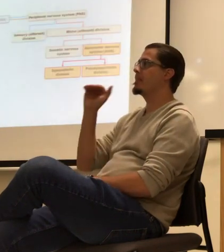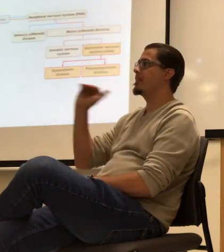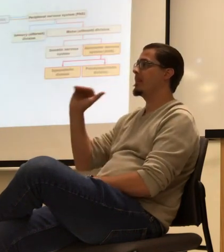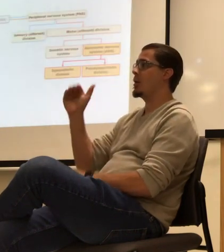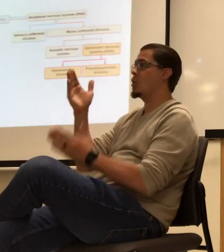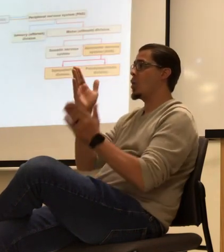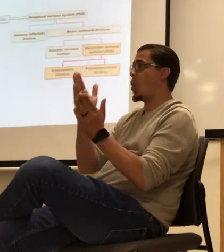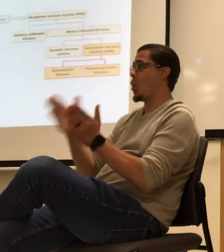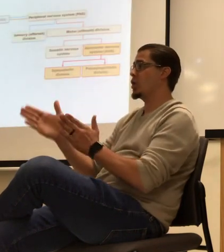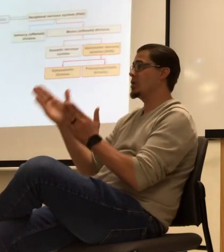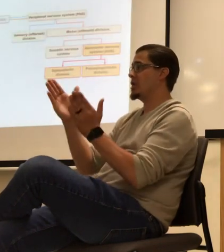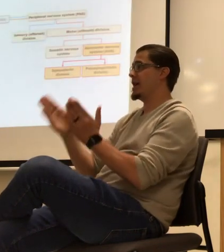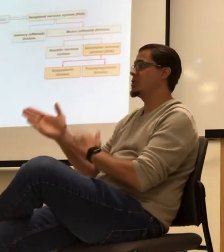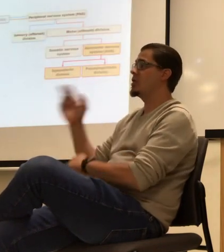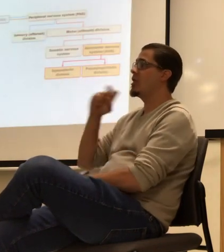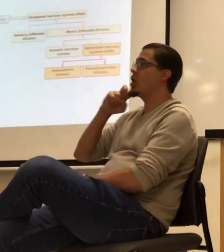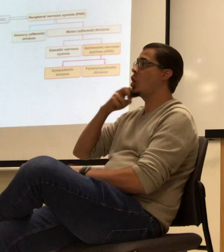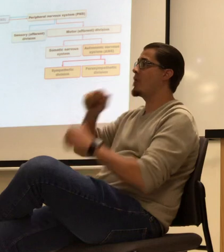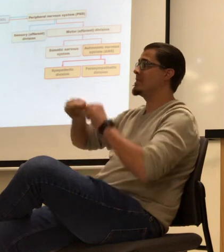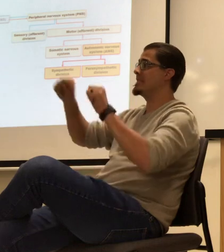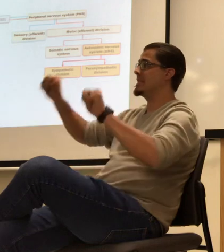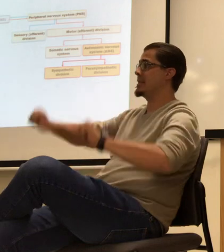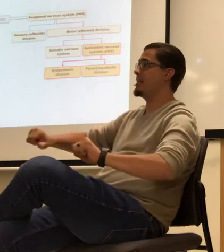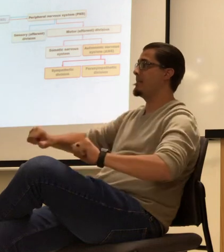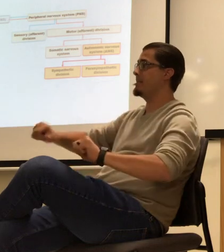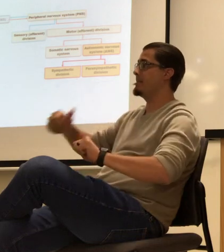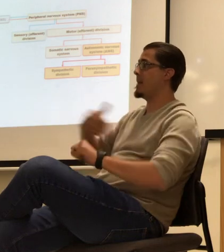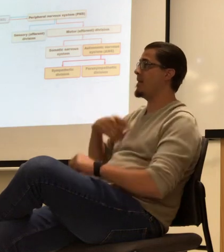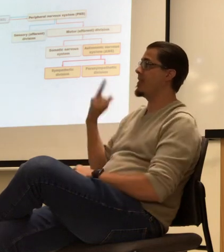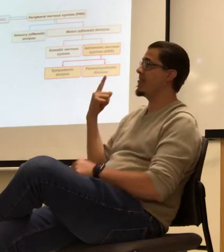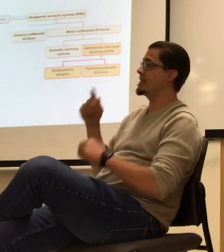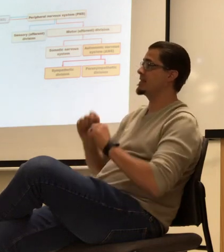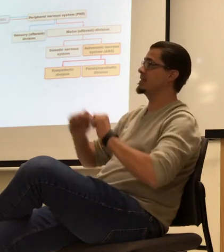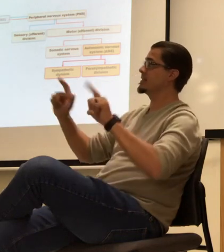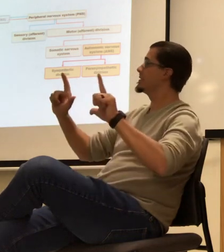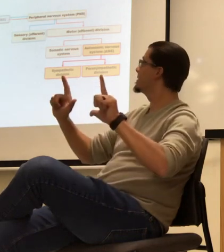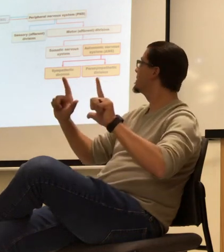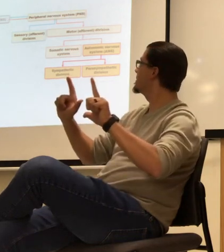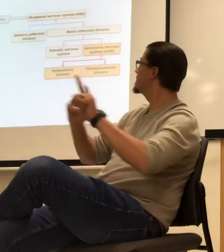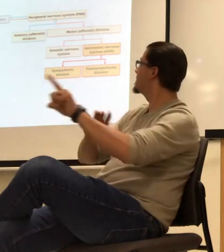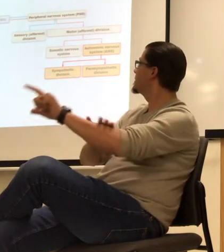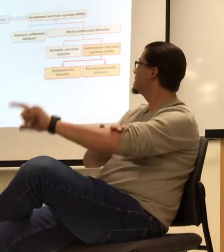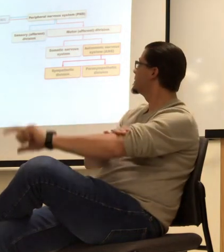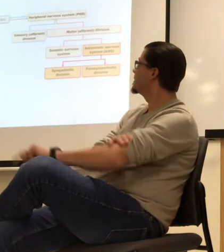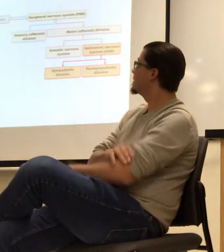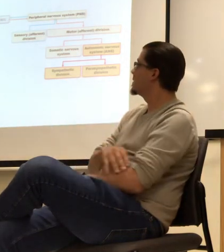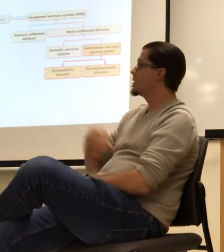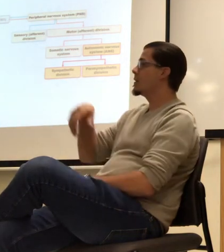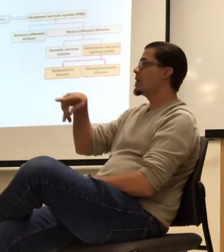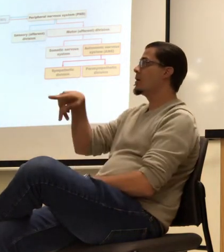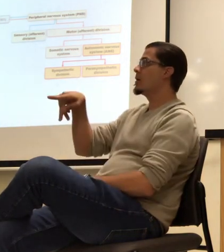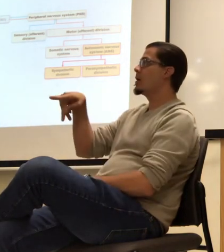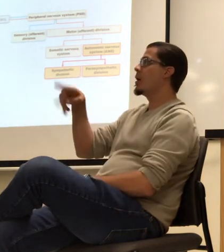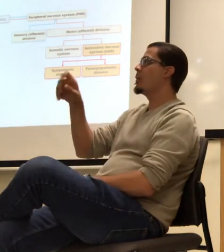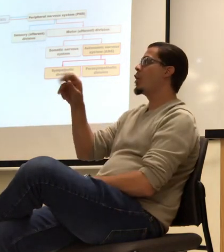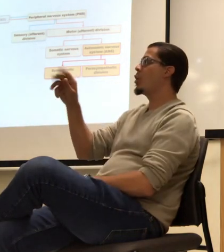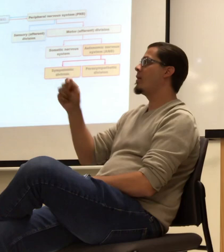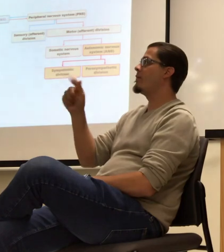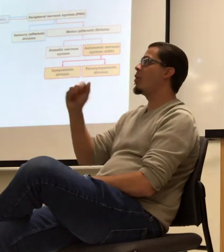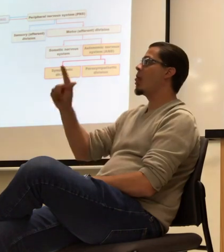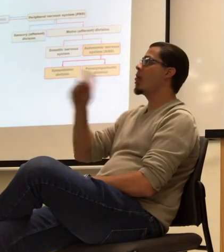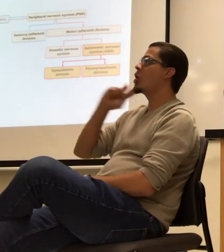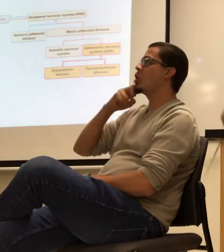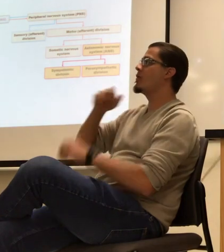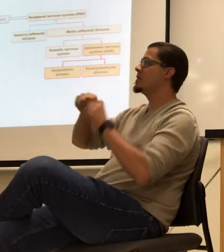organization of the nervous system, we have this slide. The peripheral nervous system is broken down